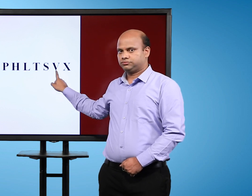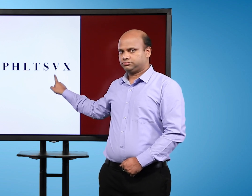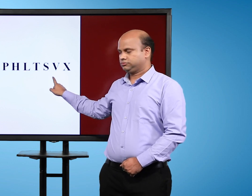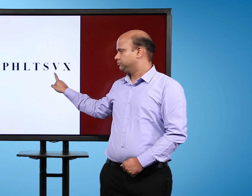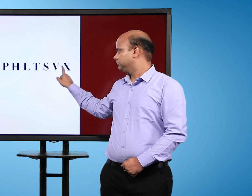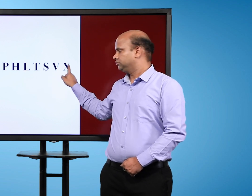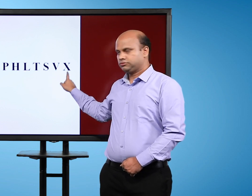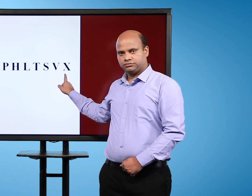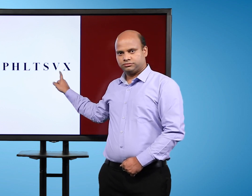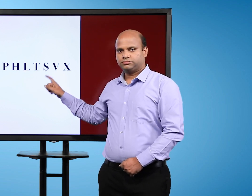V, X.